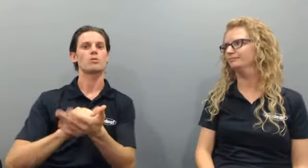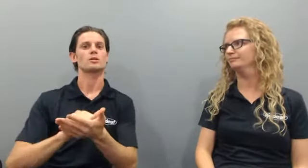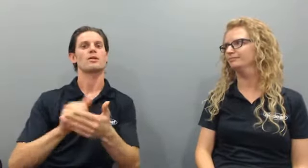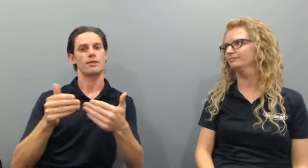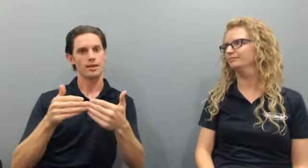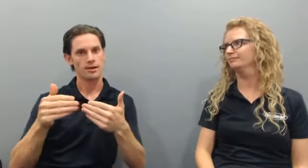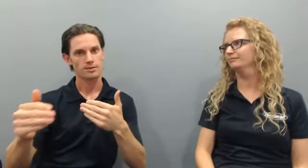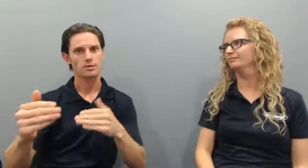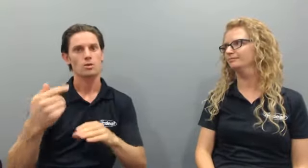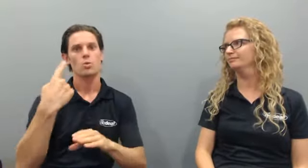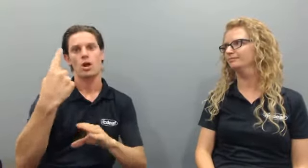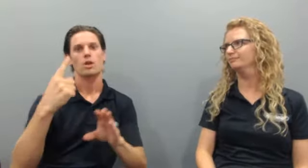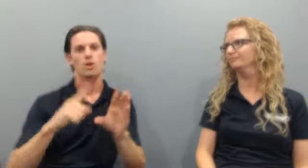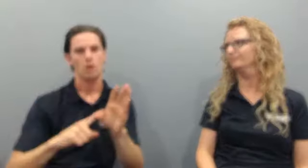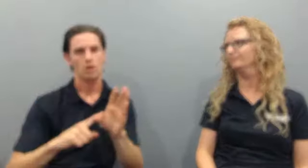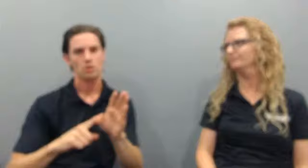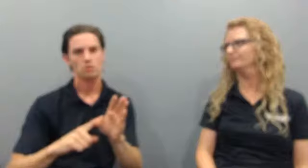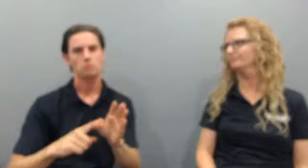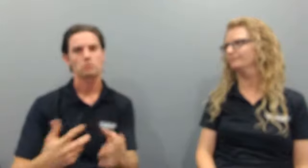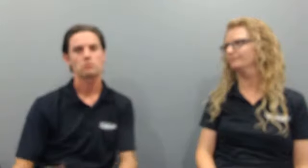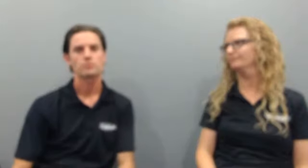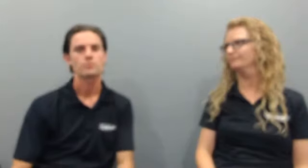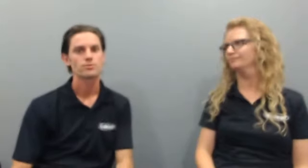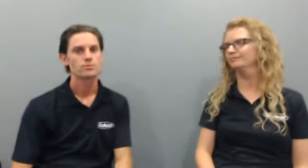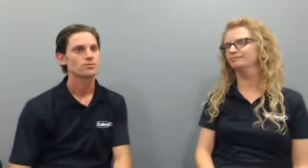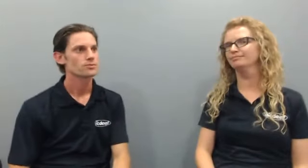out and you shouldn't need to appeal again.